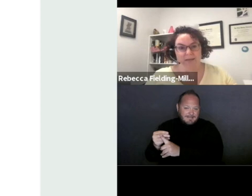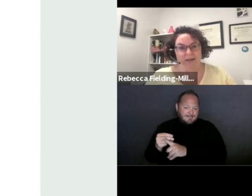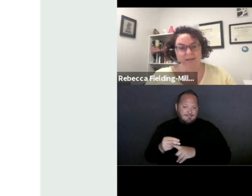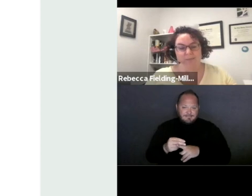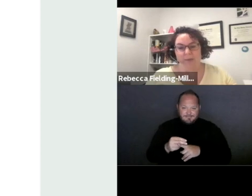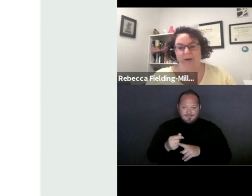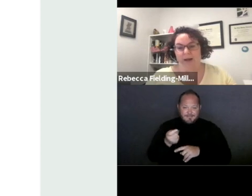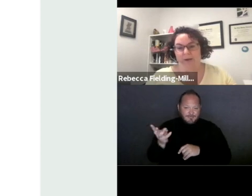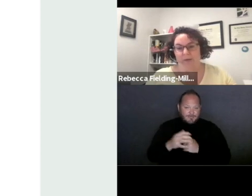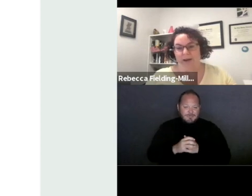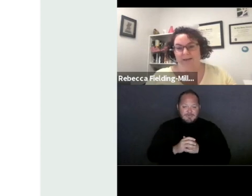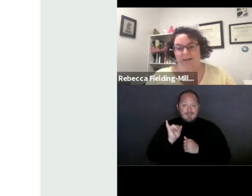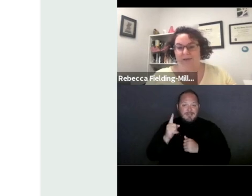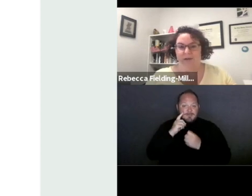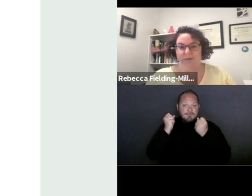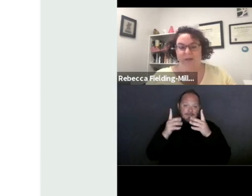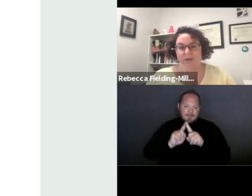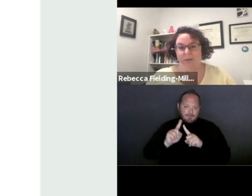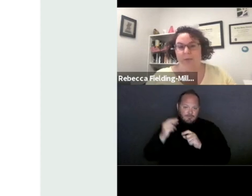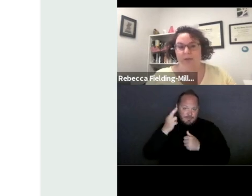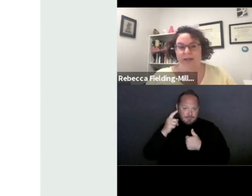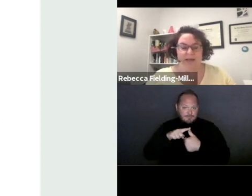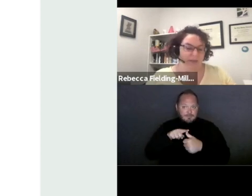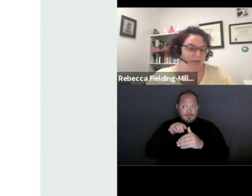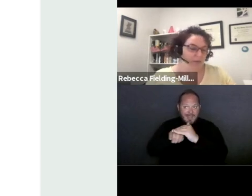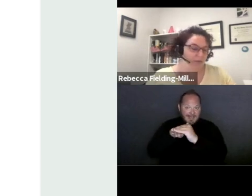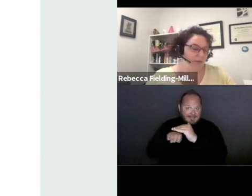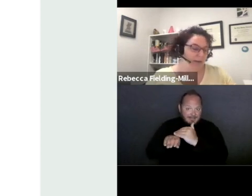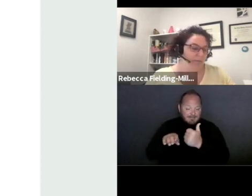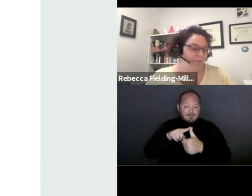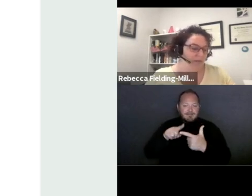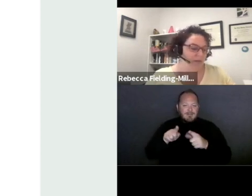with access, but about who has a history of being treated poorly